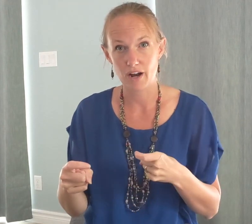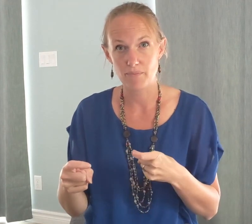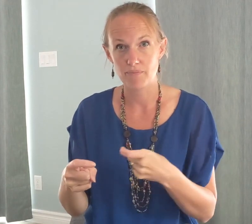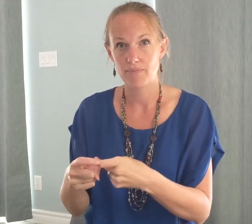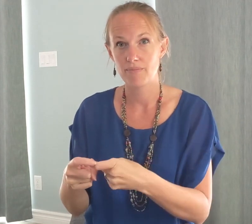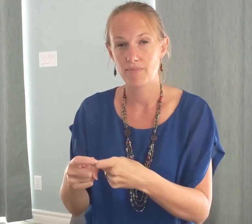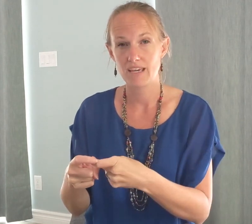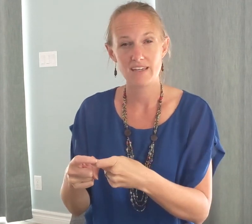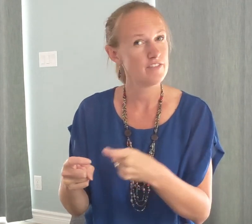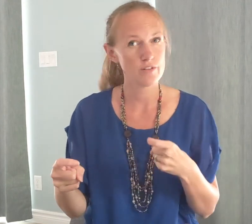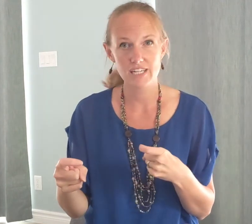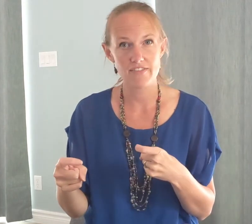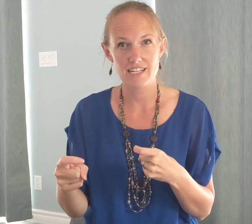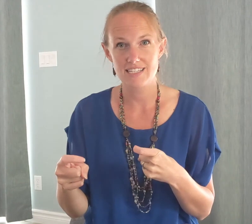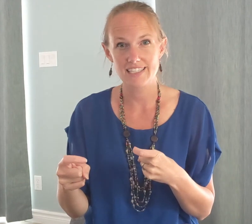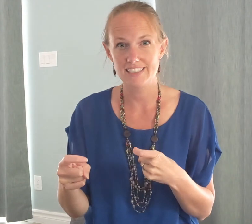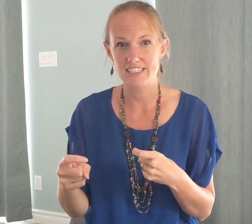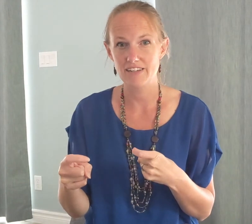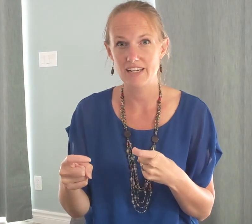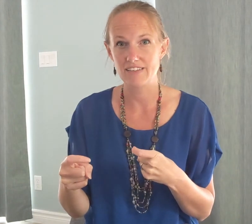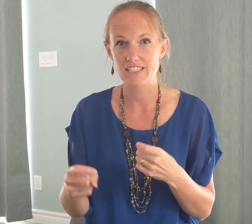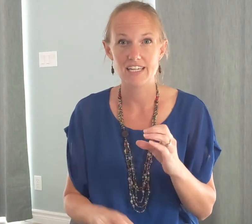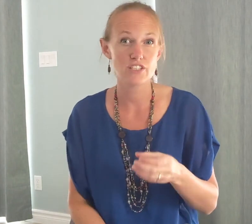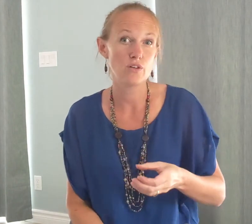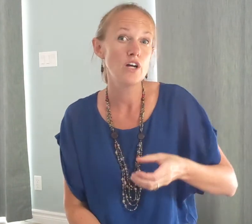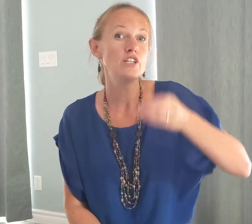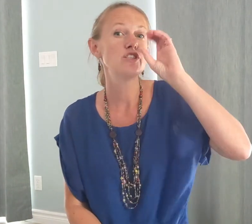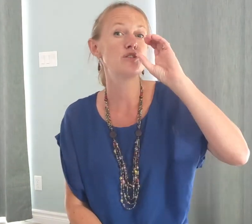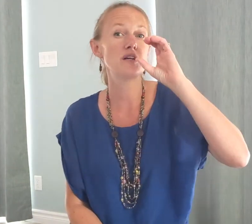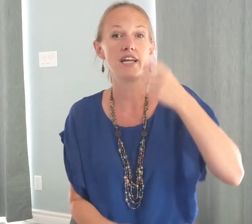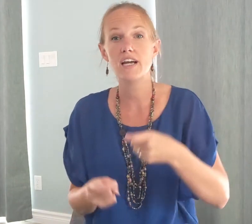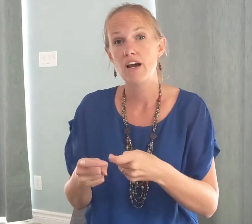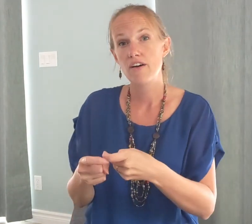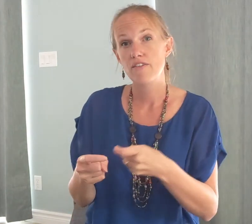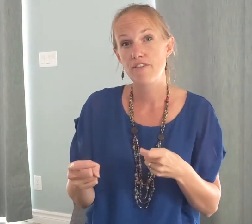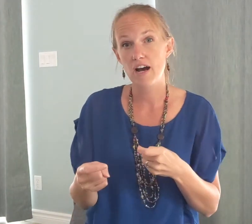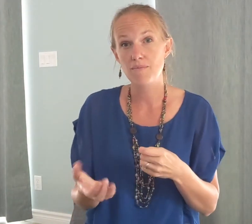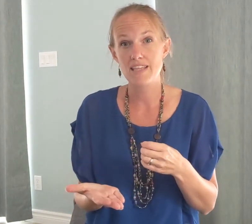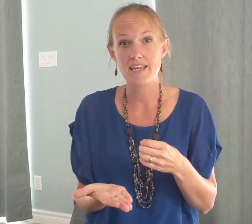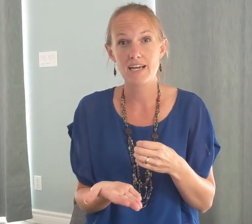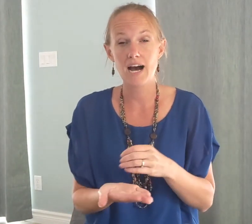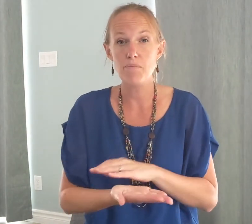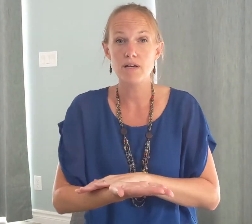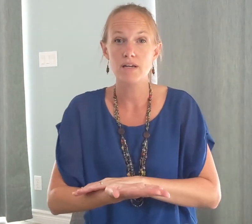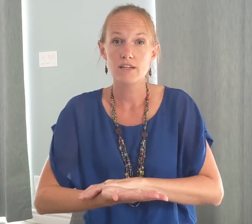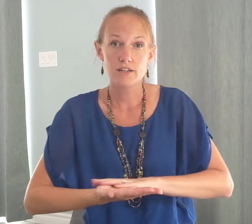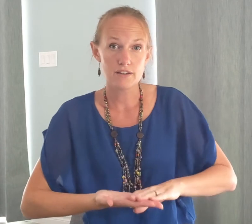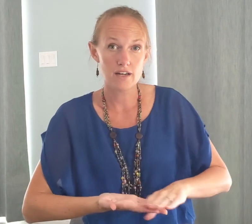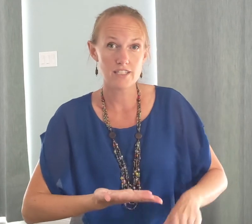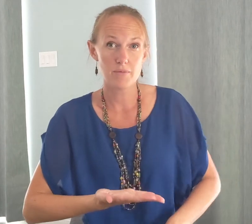from. Okay, if you don't have time for that sign, just leave it out. Okay, so drink, from, and then cup. Your non-dominant